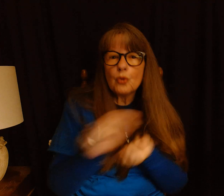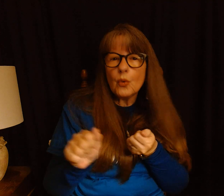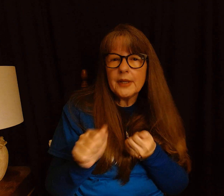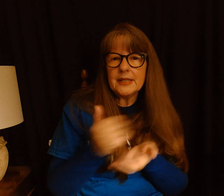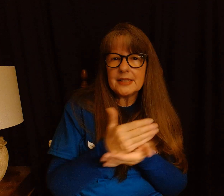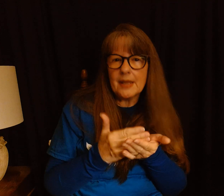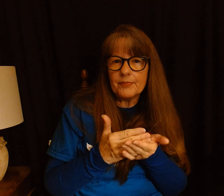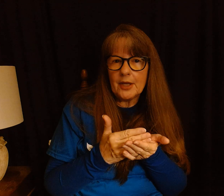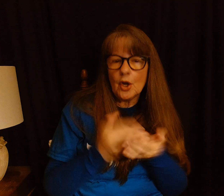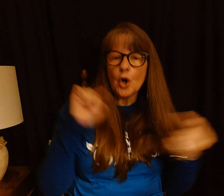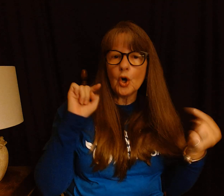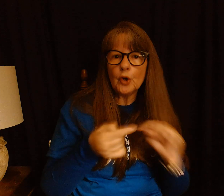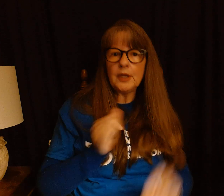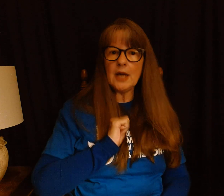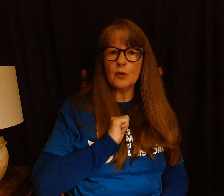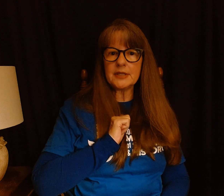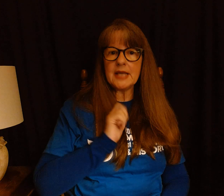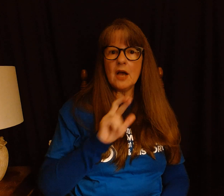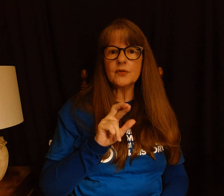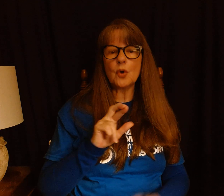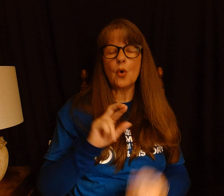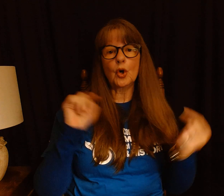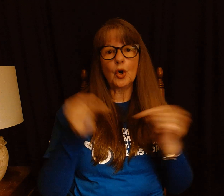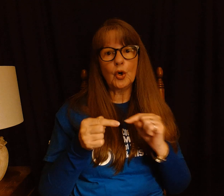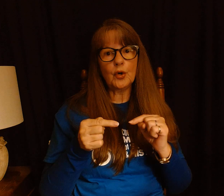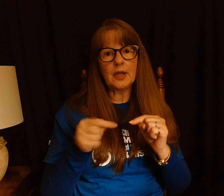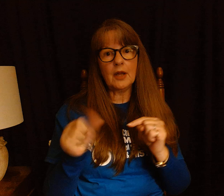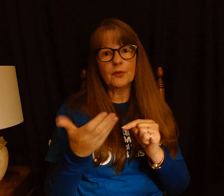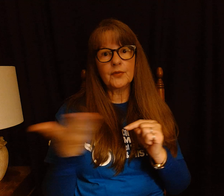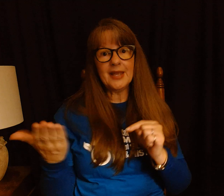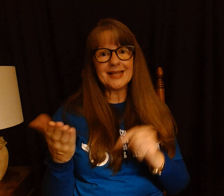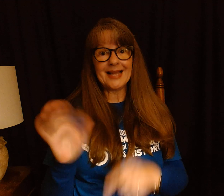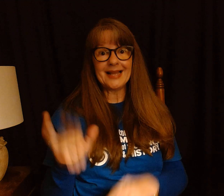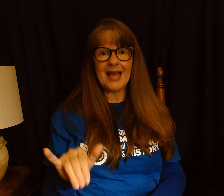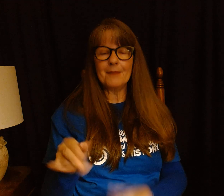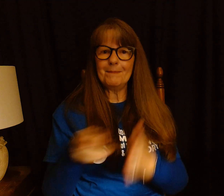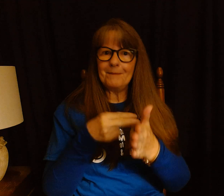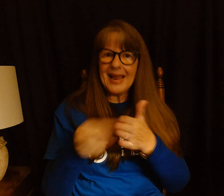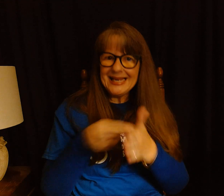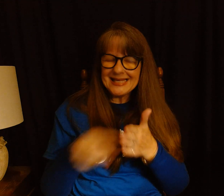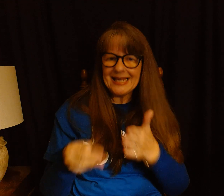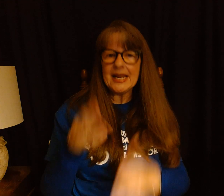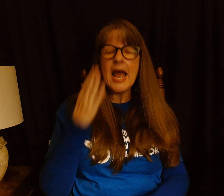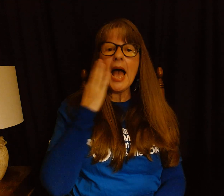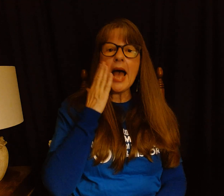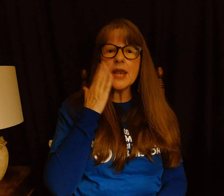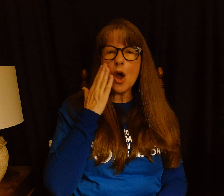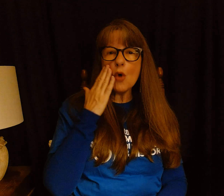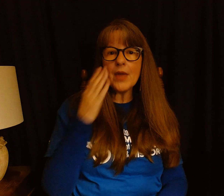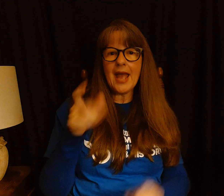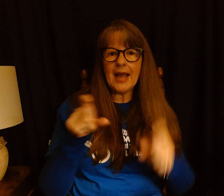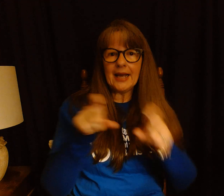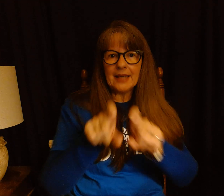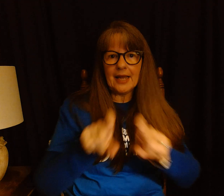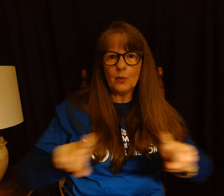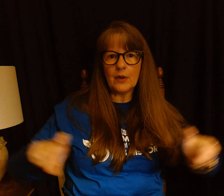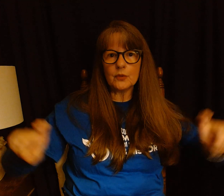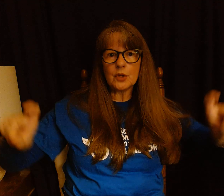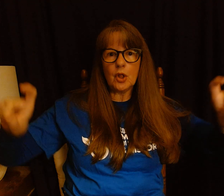destroying something, hurting ourselves or hurting other things, like that painting. I know they had like one of those